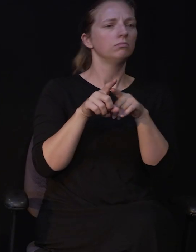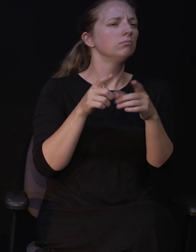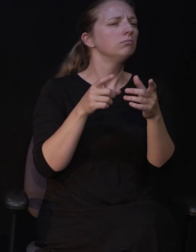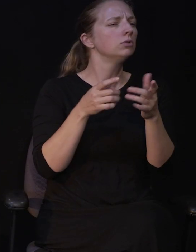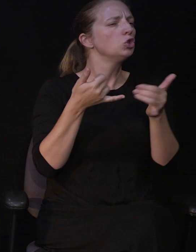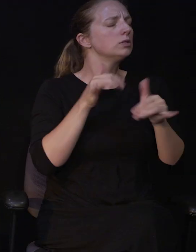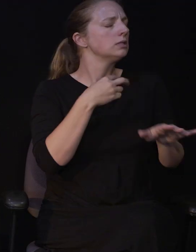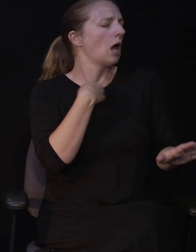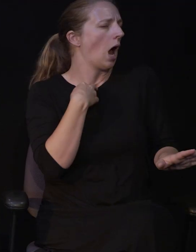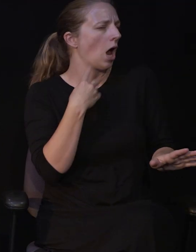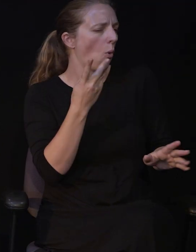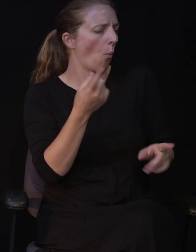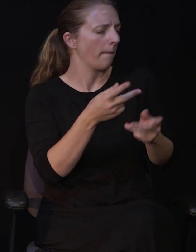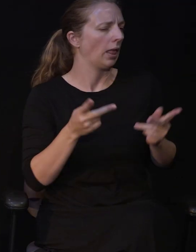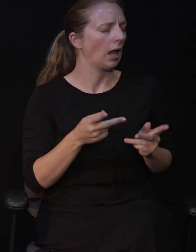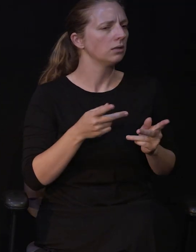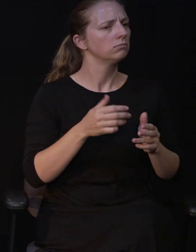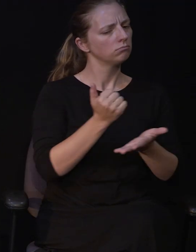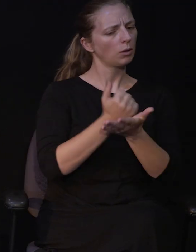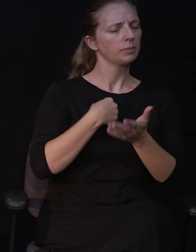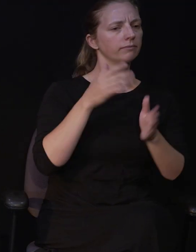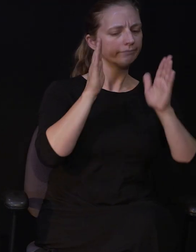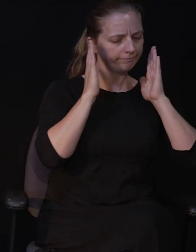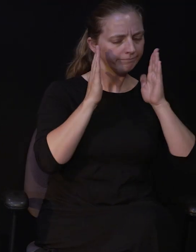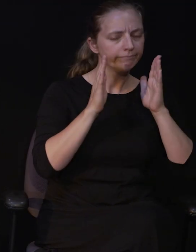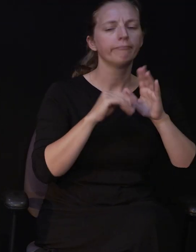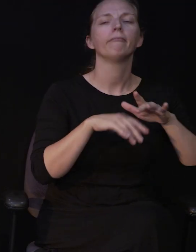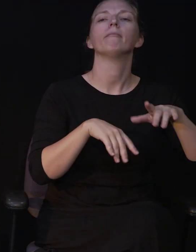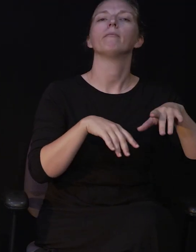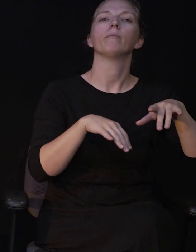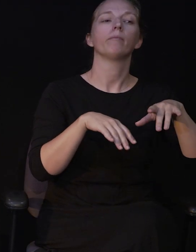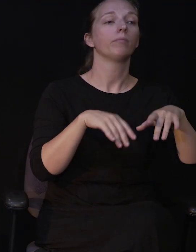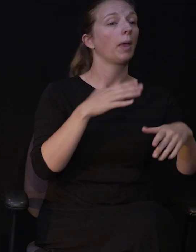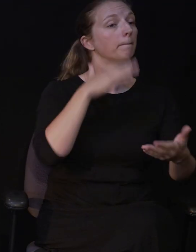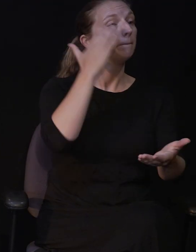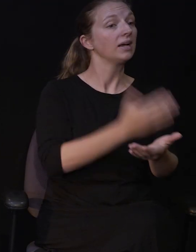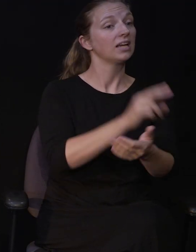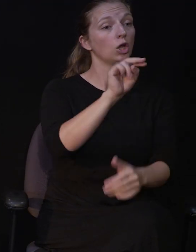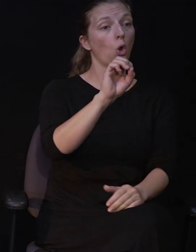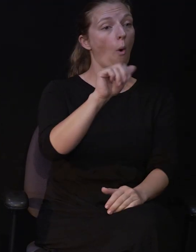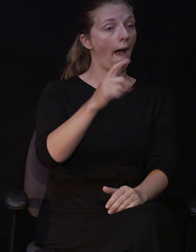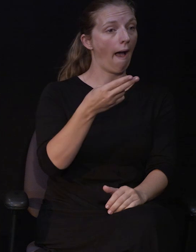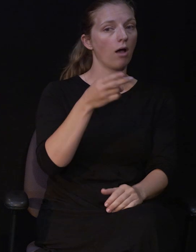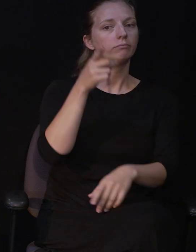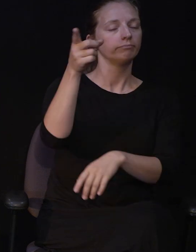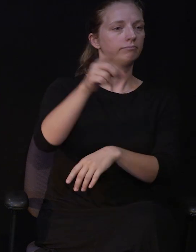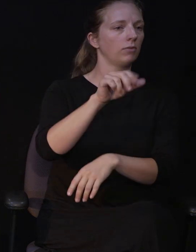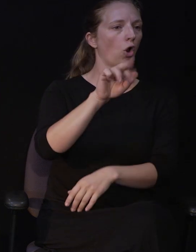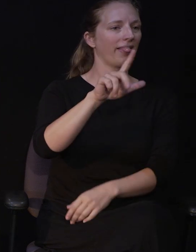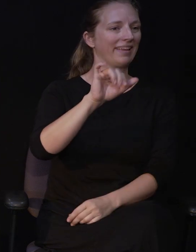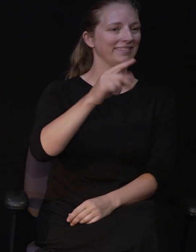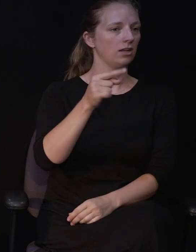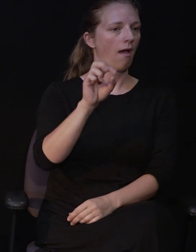one spot. It helps me concentrate. When my son Noah went to school in Arlington,